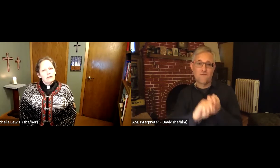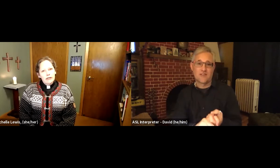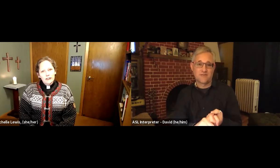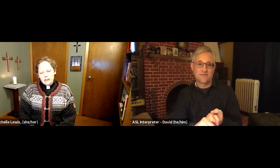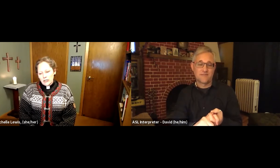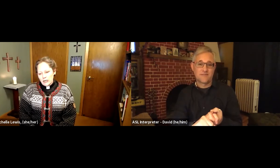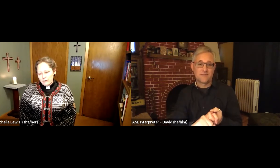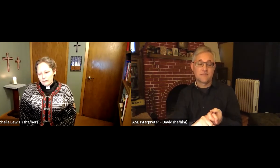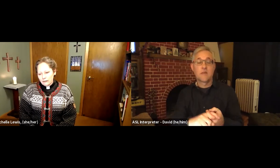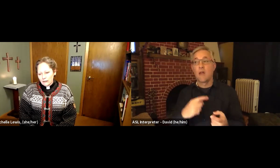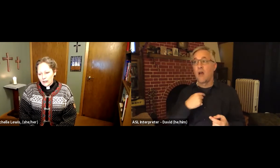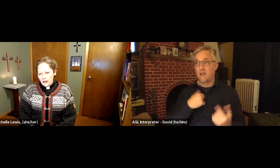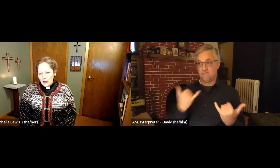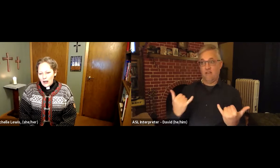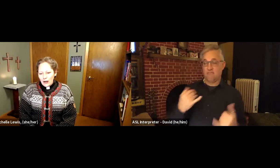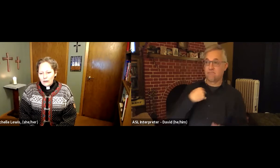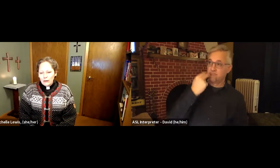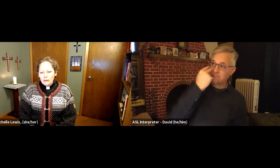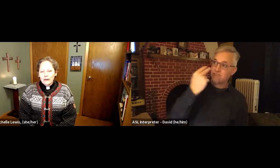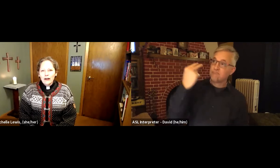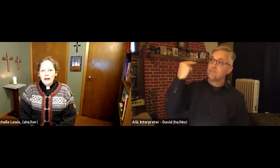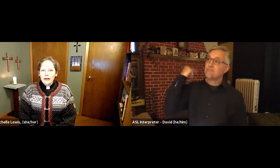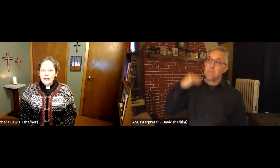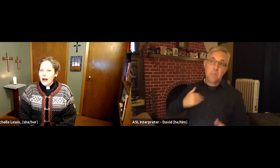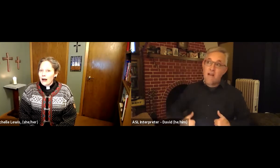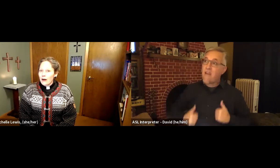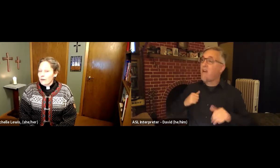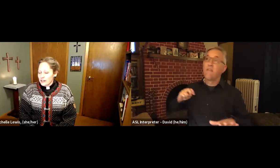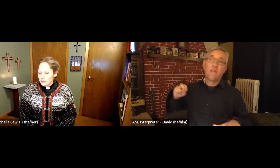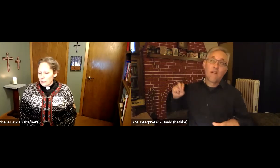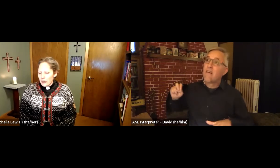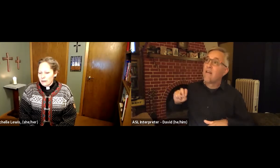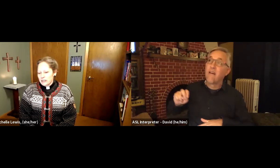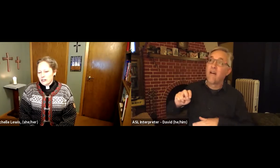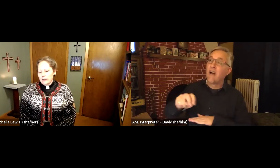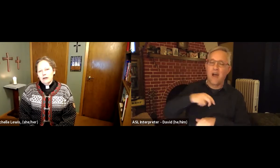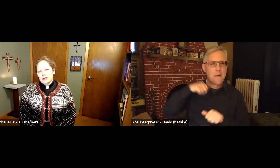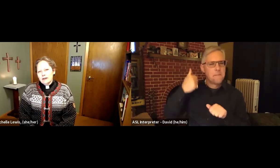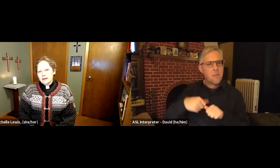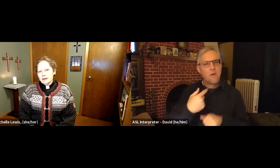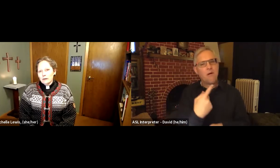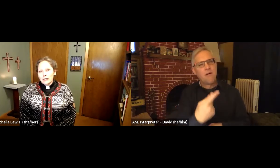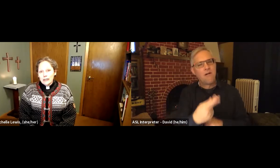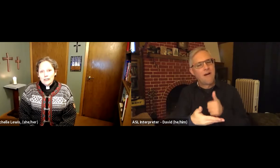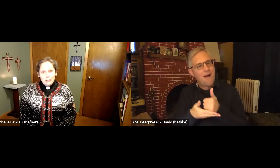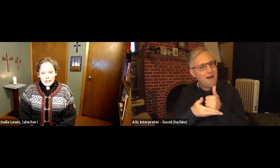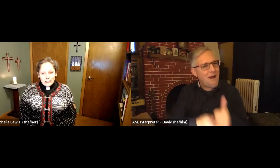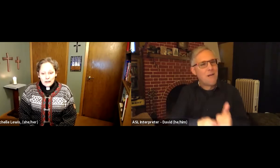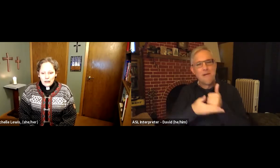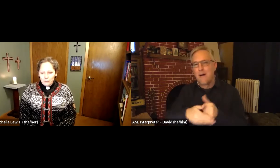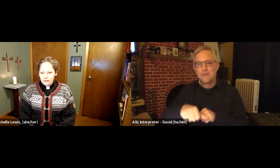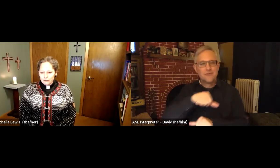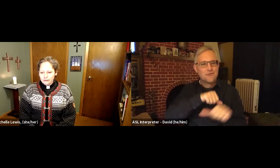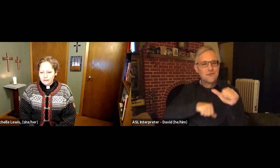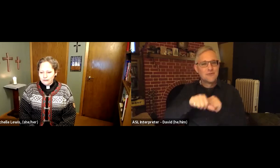and my journey, I remember how much we helped each other, really, to be